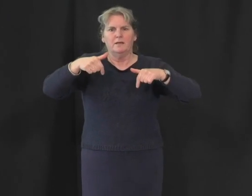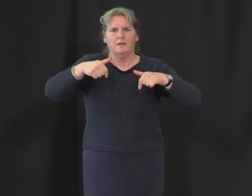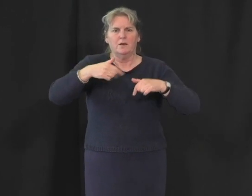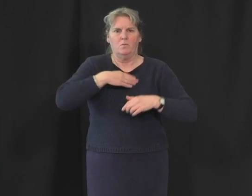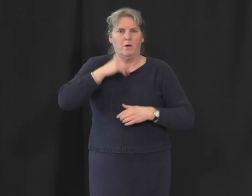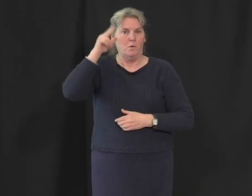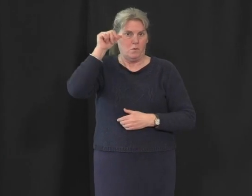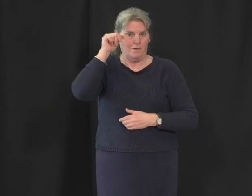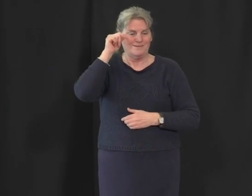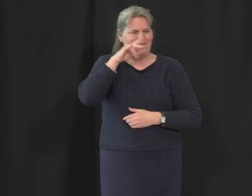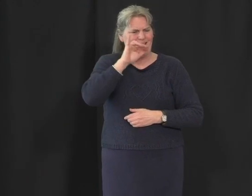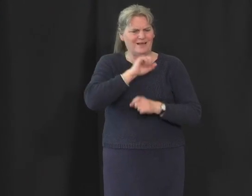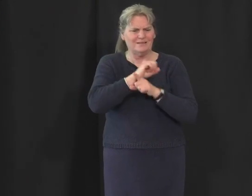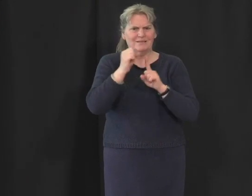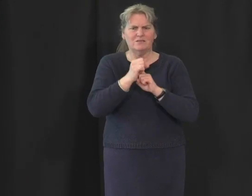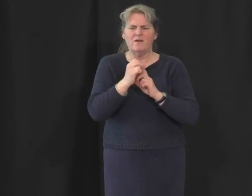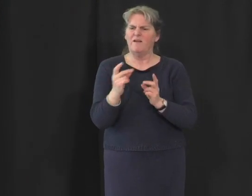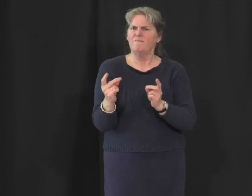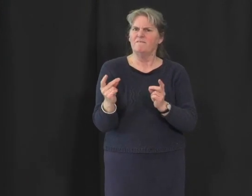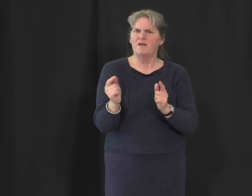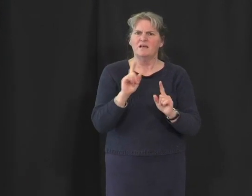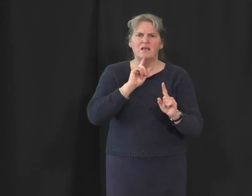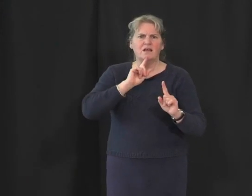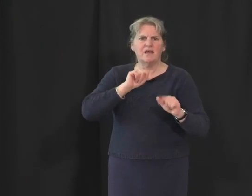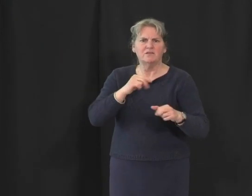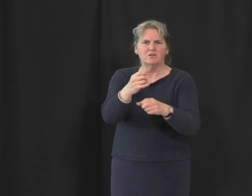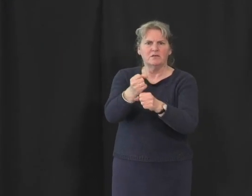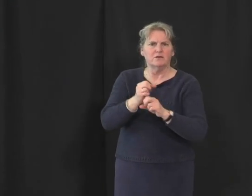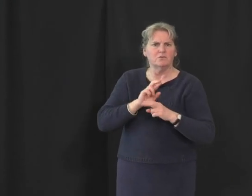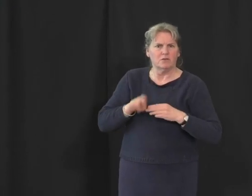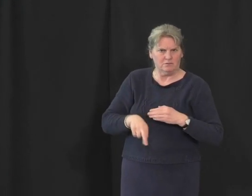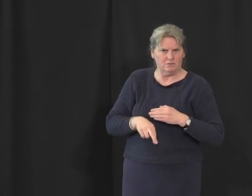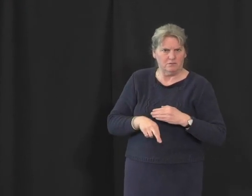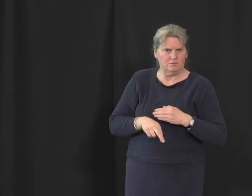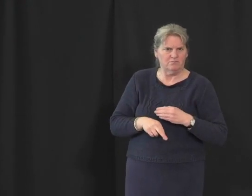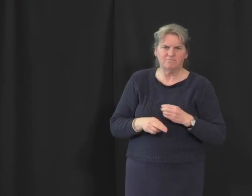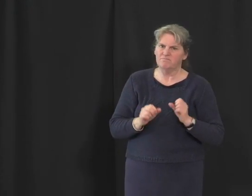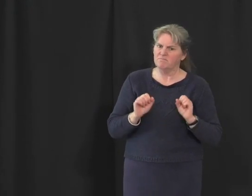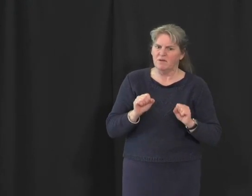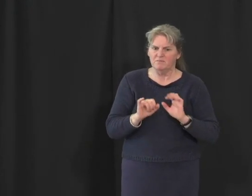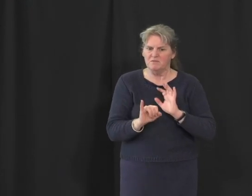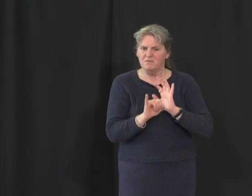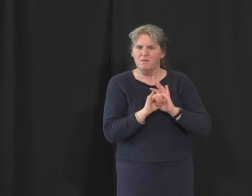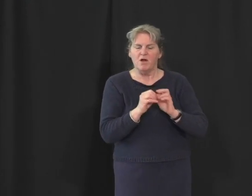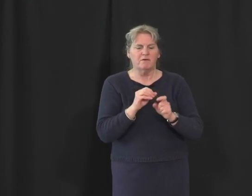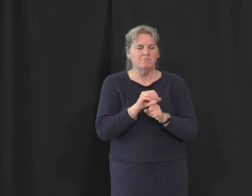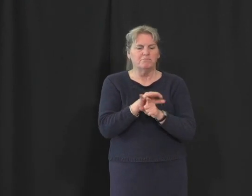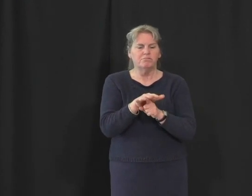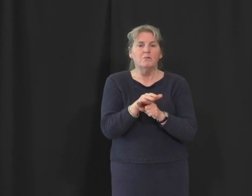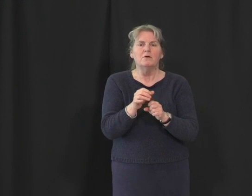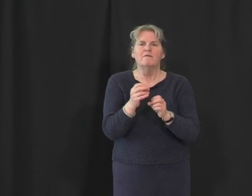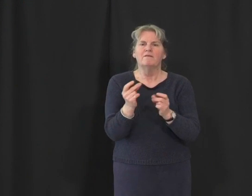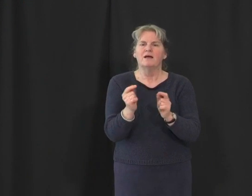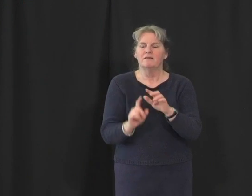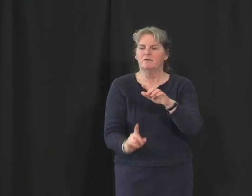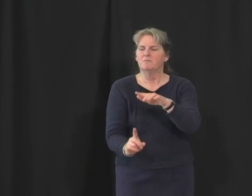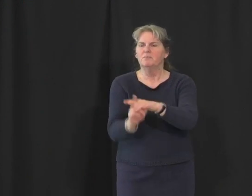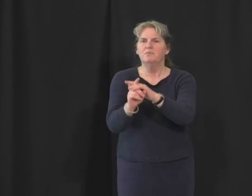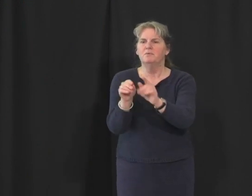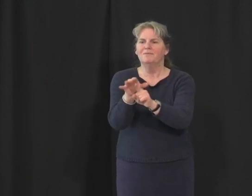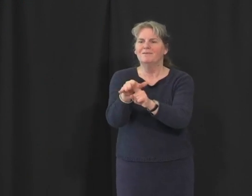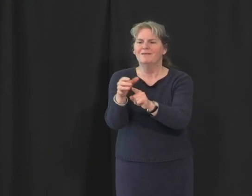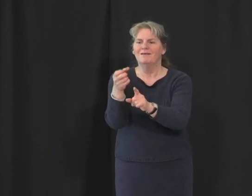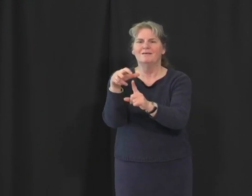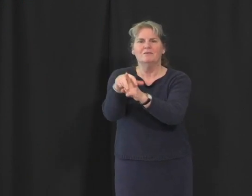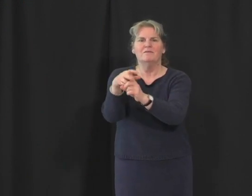those situations where a rapid test result can help to contain a potential cluster or outbreak rapidly, or assist